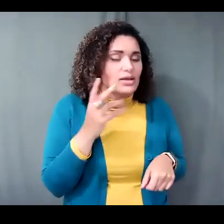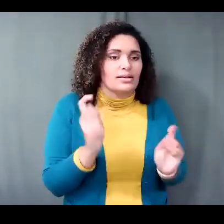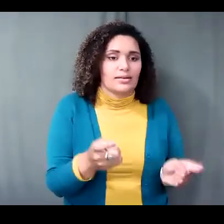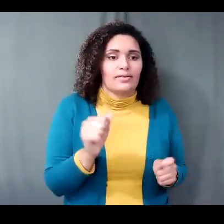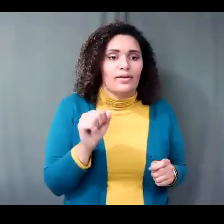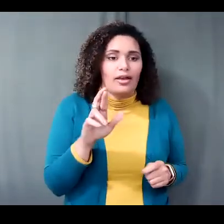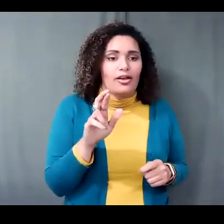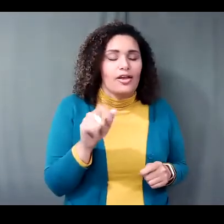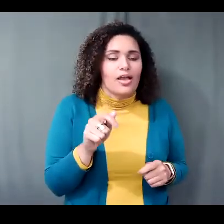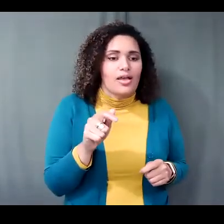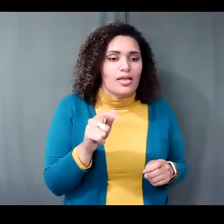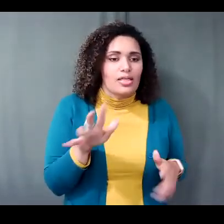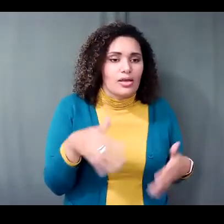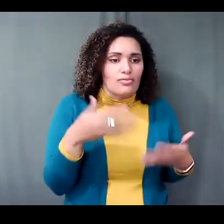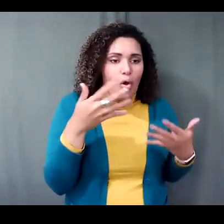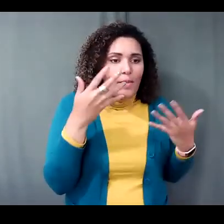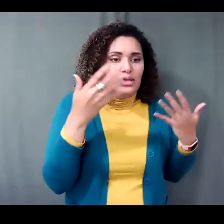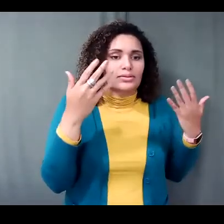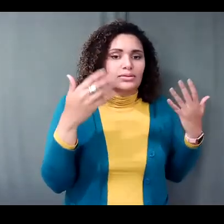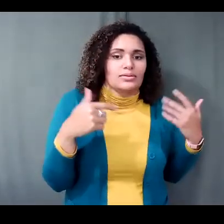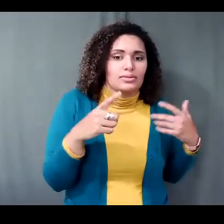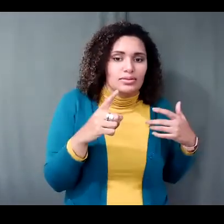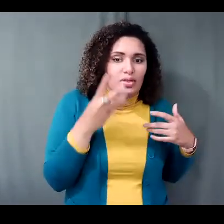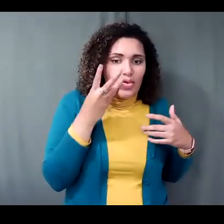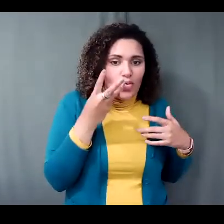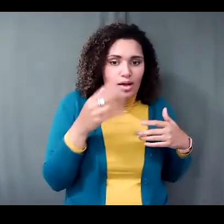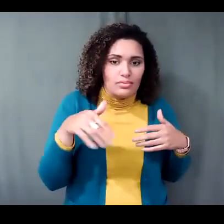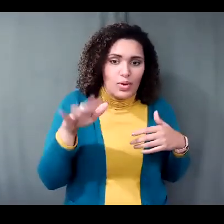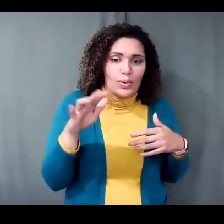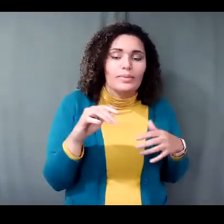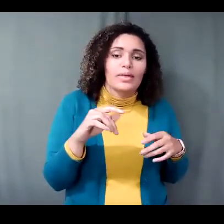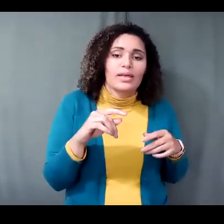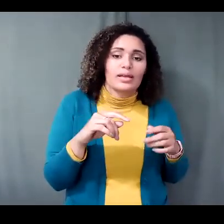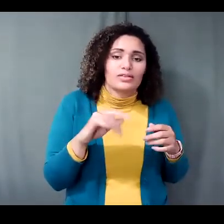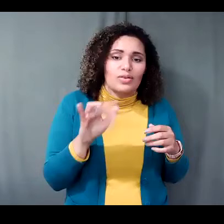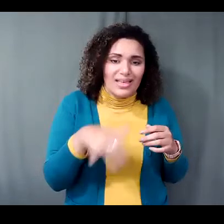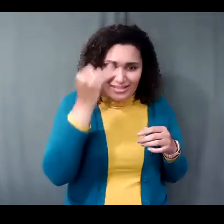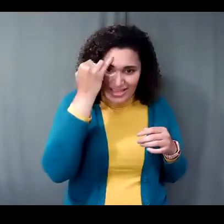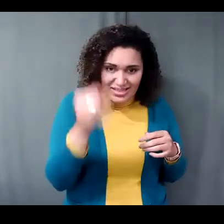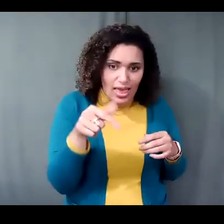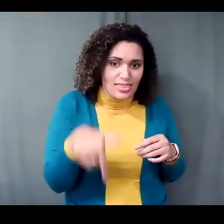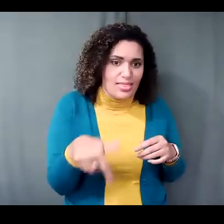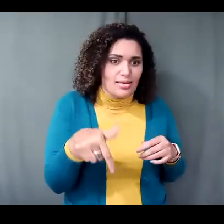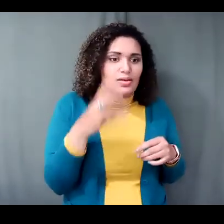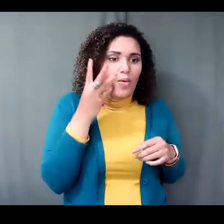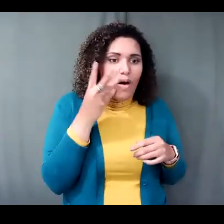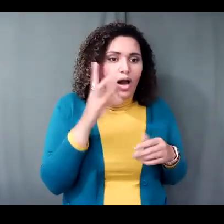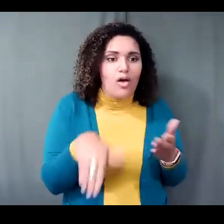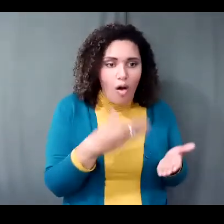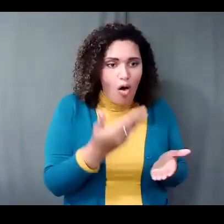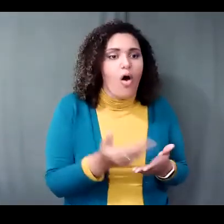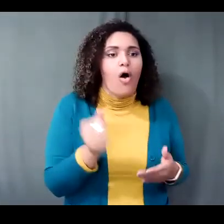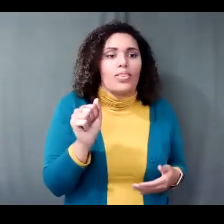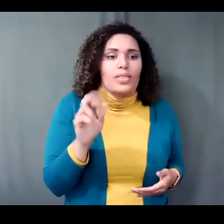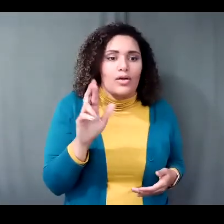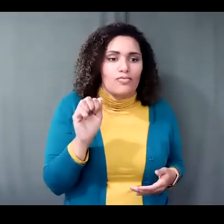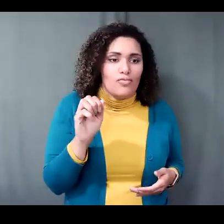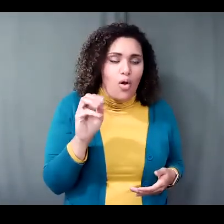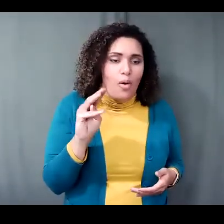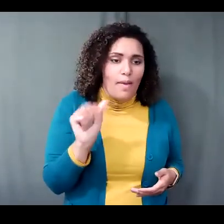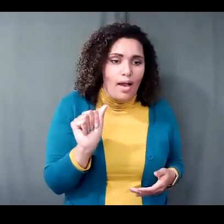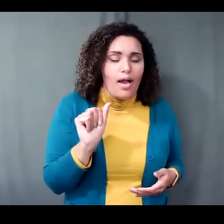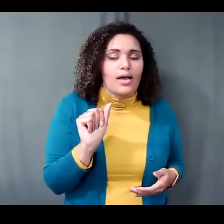off all the aromas and flavors in the wine. Well, that's the idea of this one, is that you blow off all of the aromas and flavors,